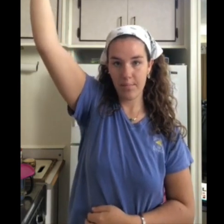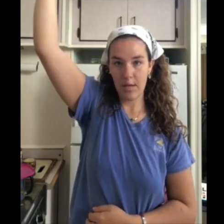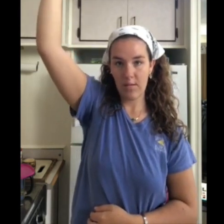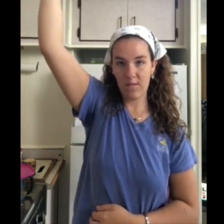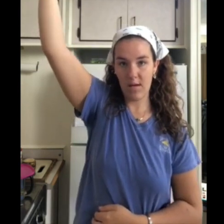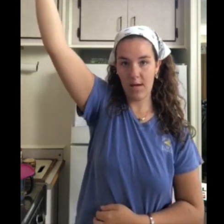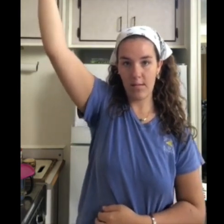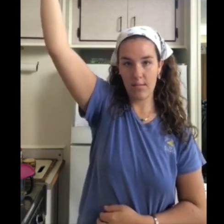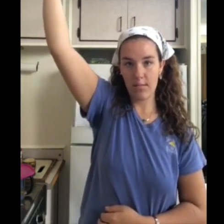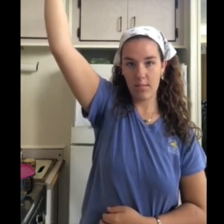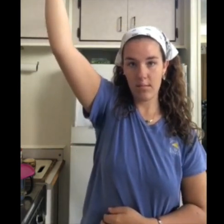sun.